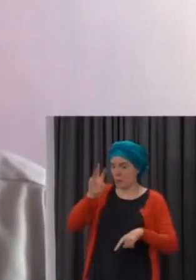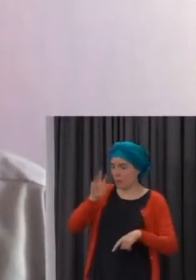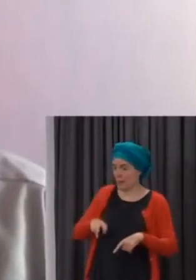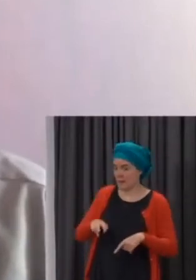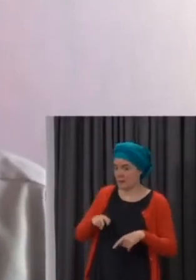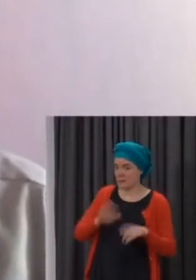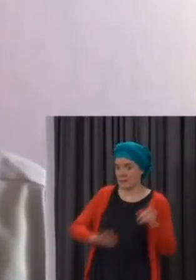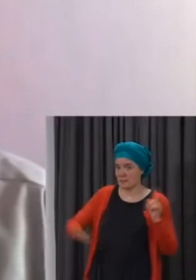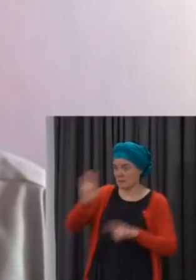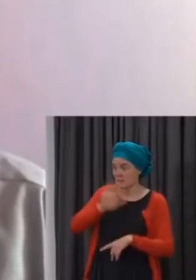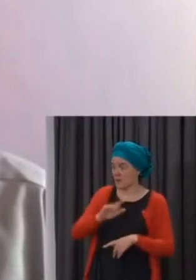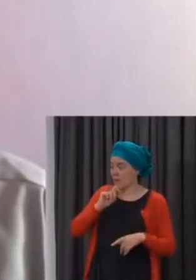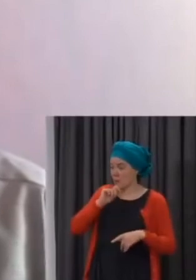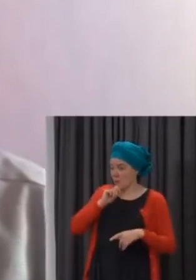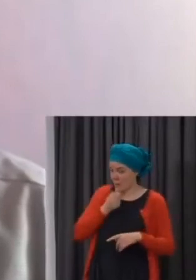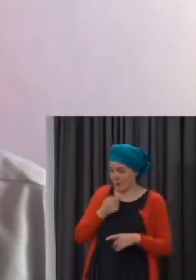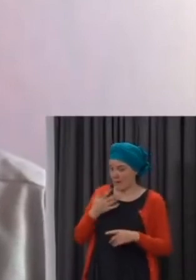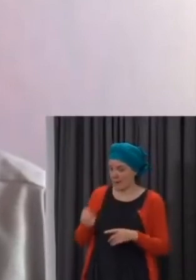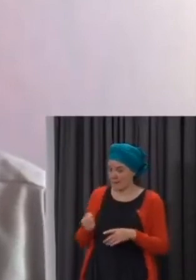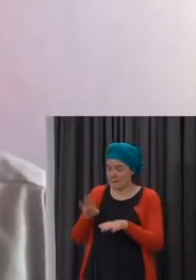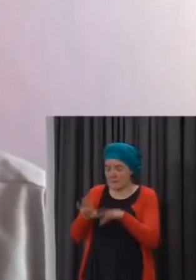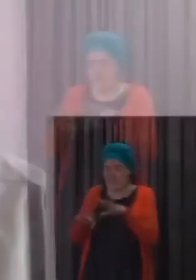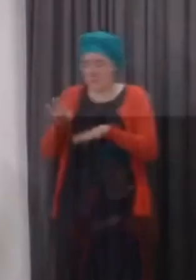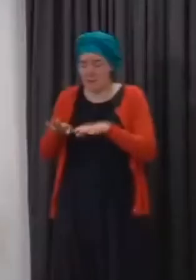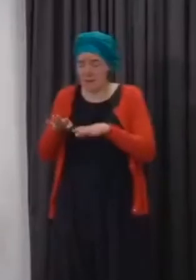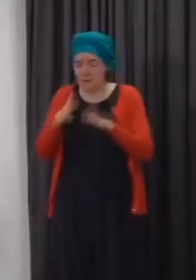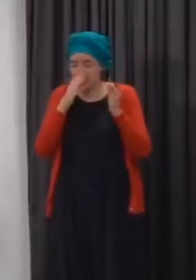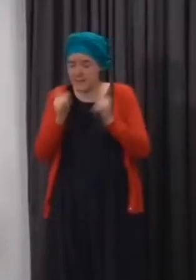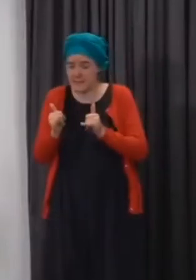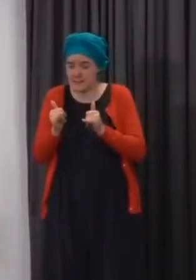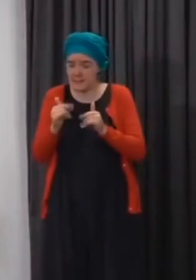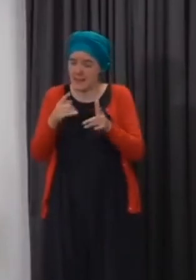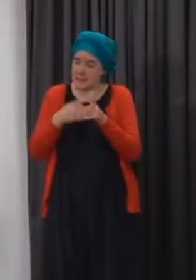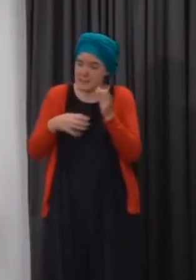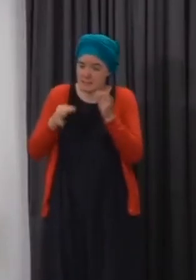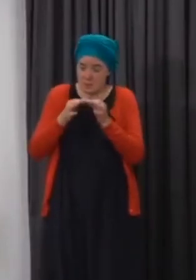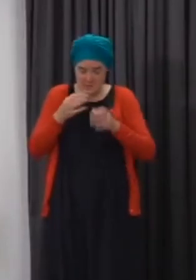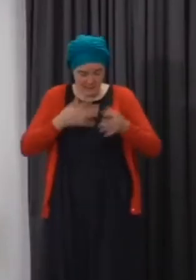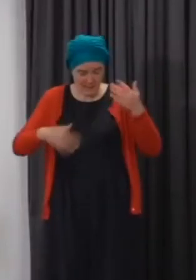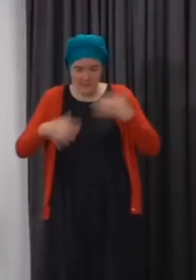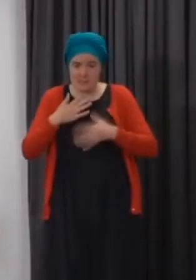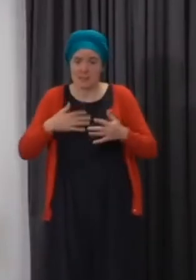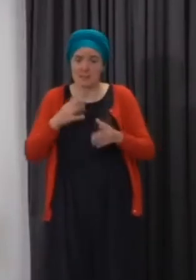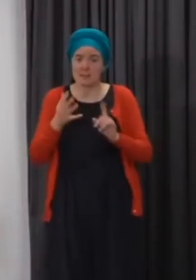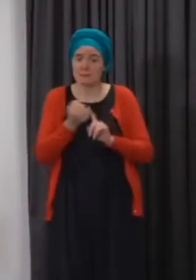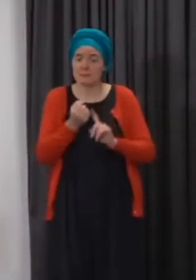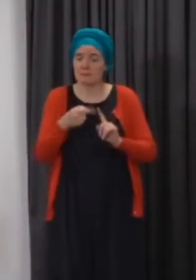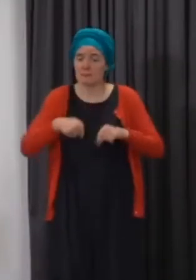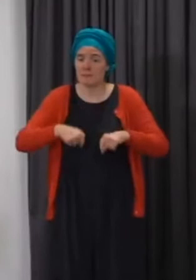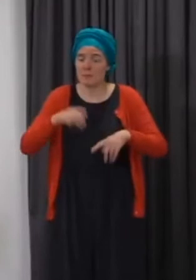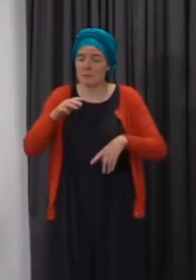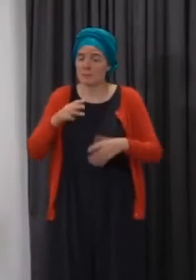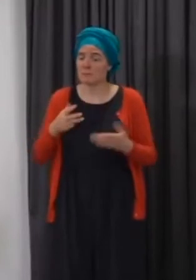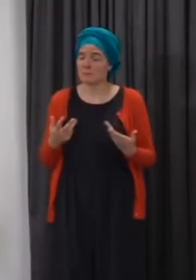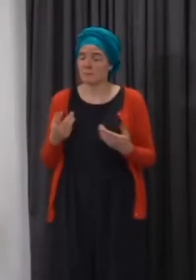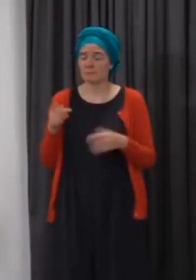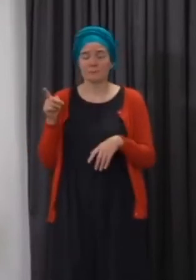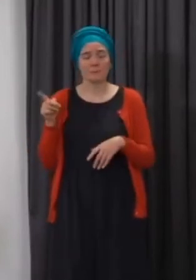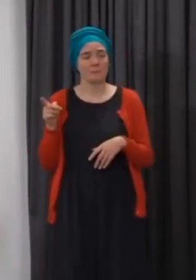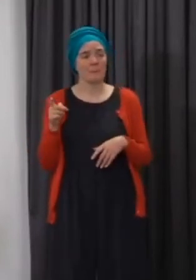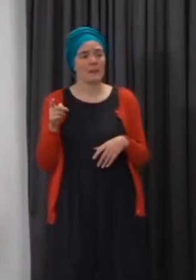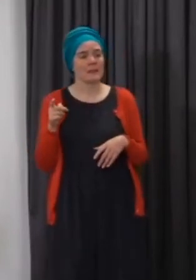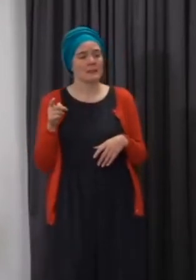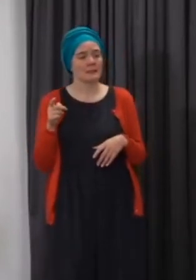those antibody tests would be across Wales? Just reflecting back on last week there, at the time of the press conference were